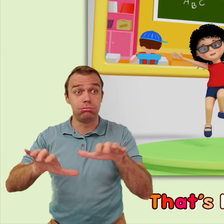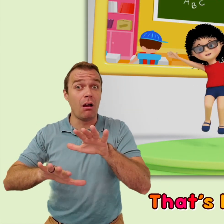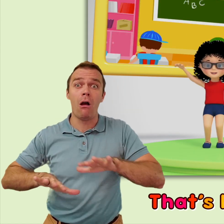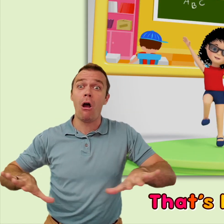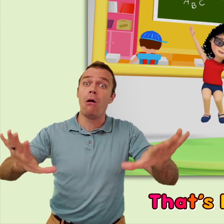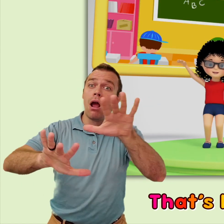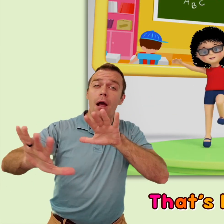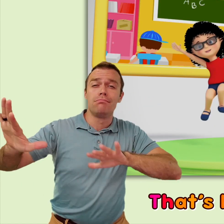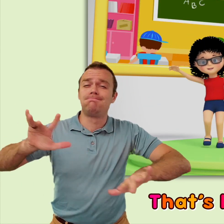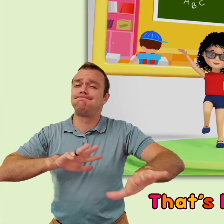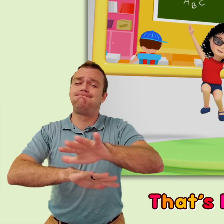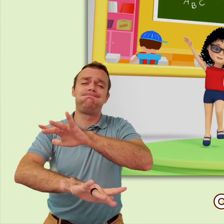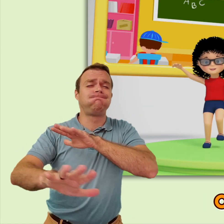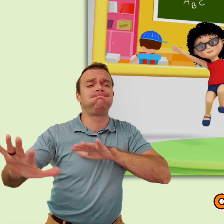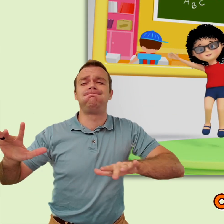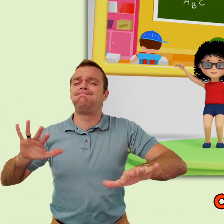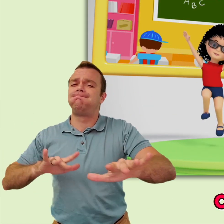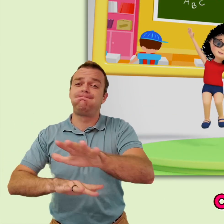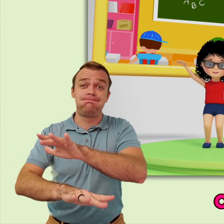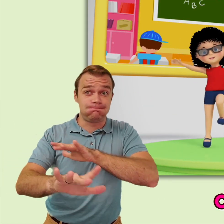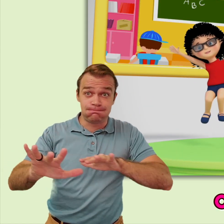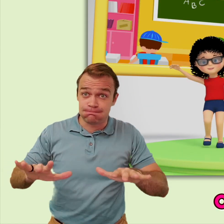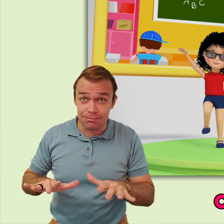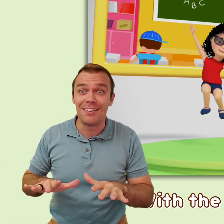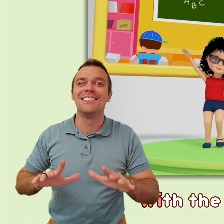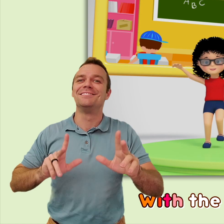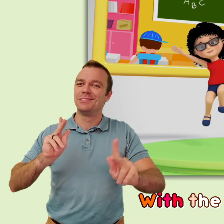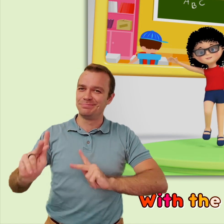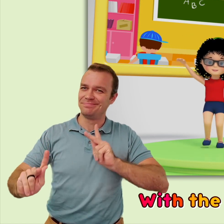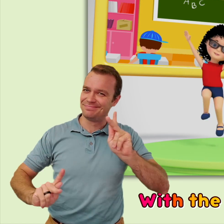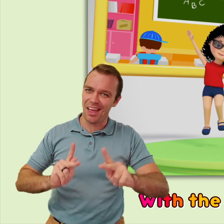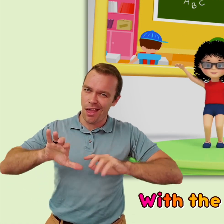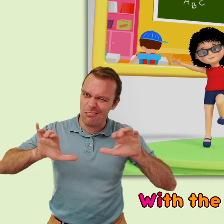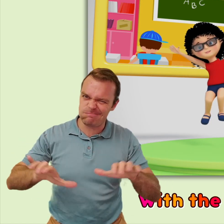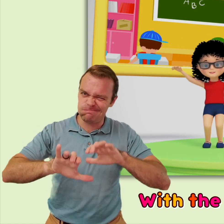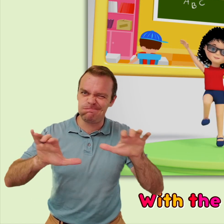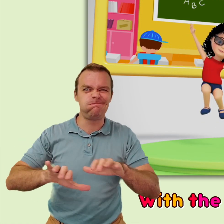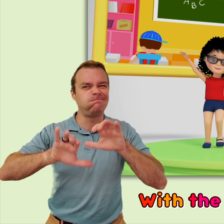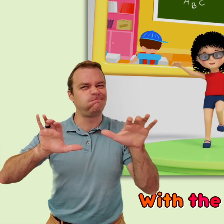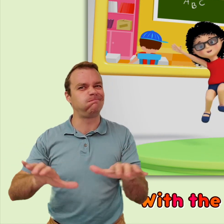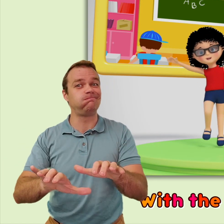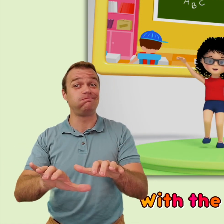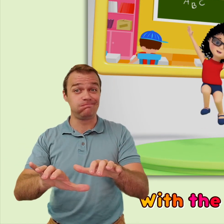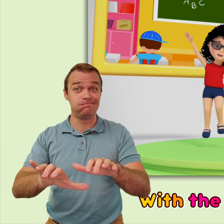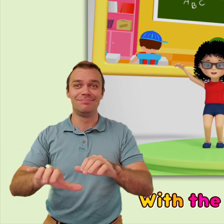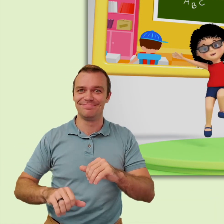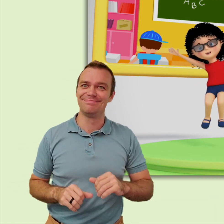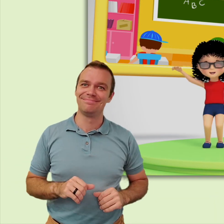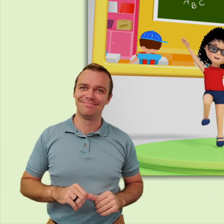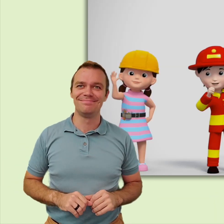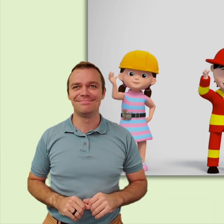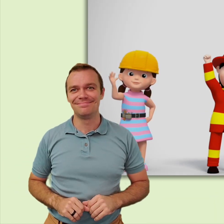do. That's how the world runs over and over with the things that people